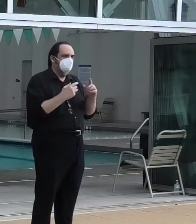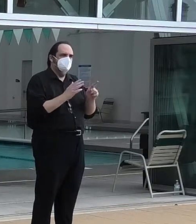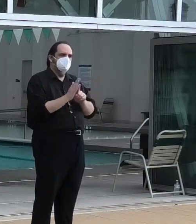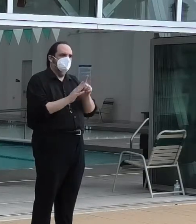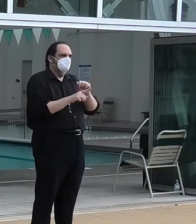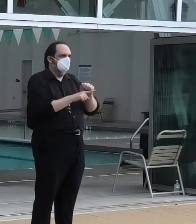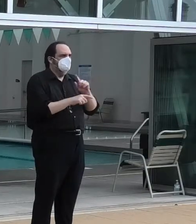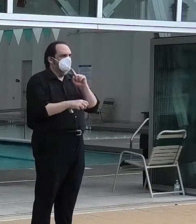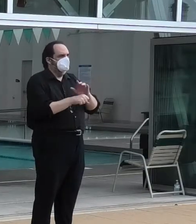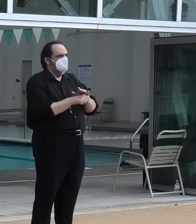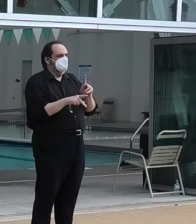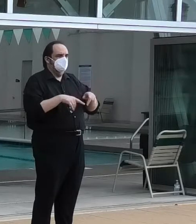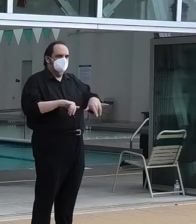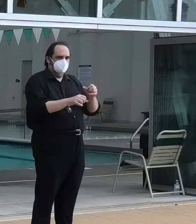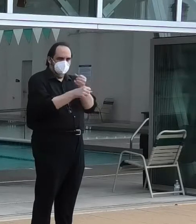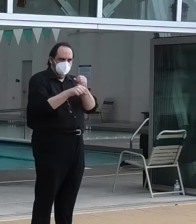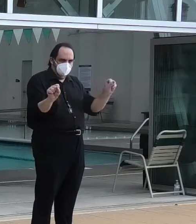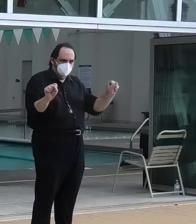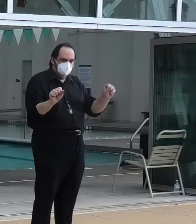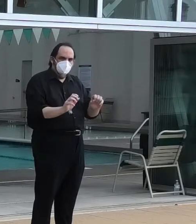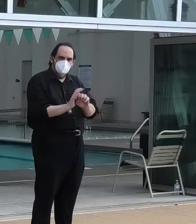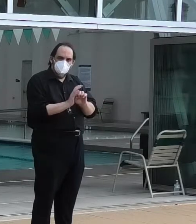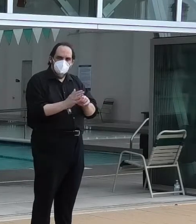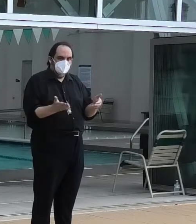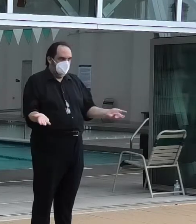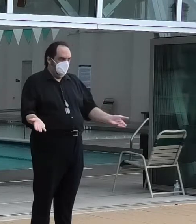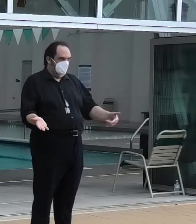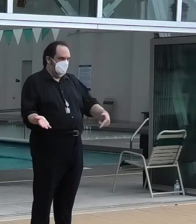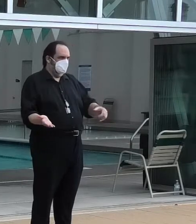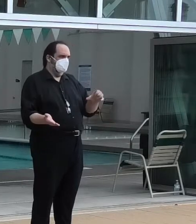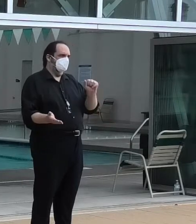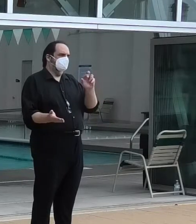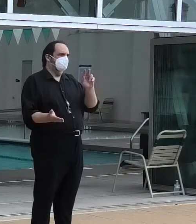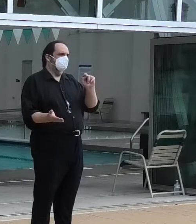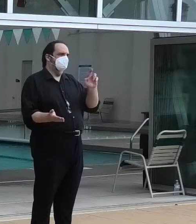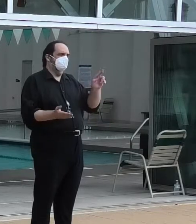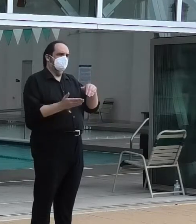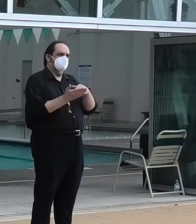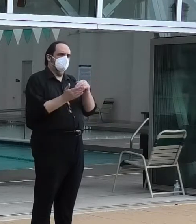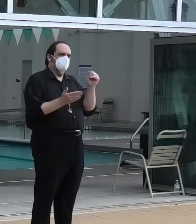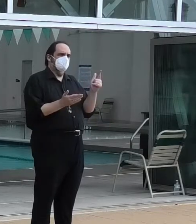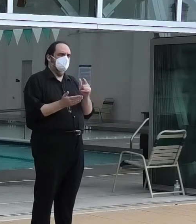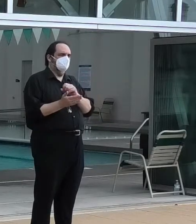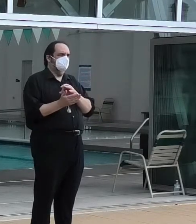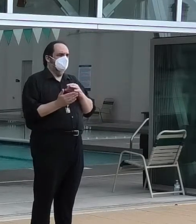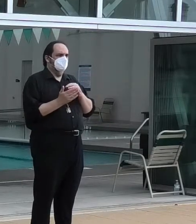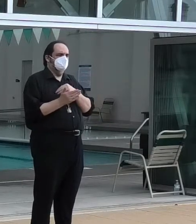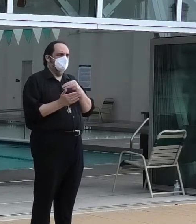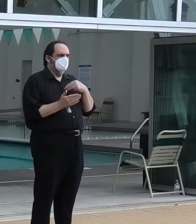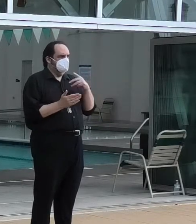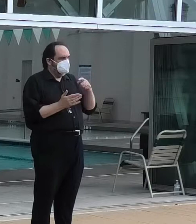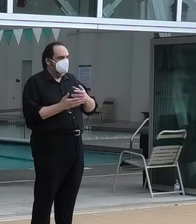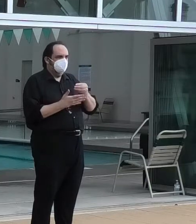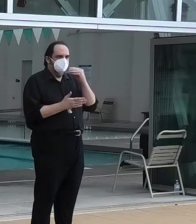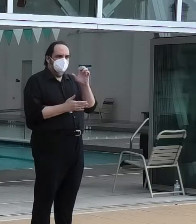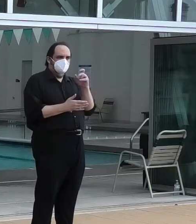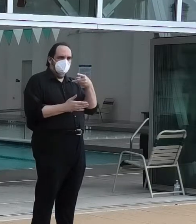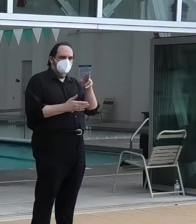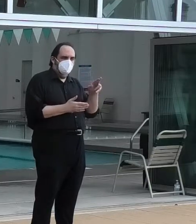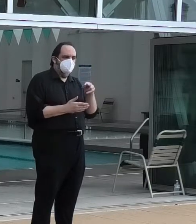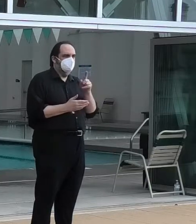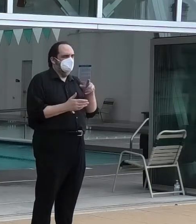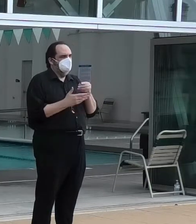public safety. For example, here at Roger Carter, all staff members are required to be CPR and first aid